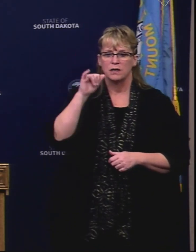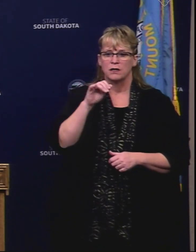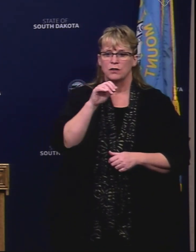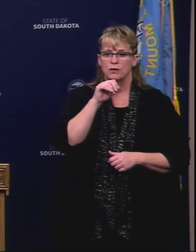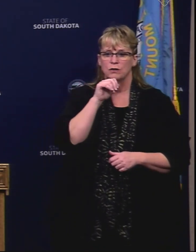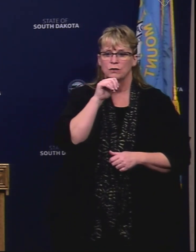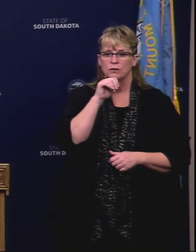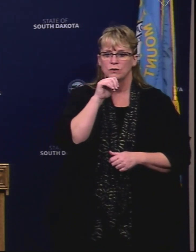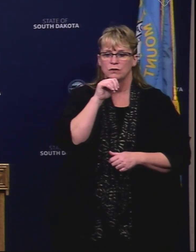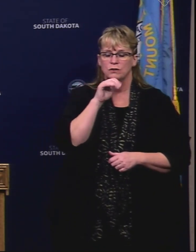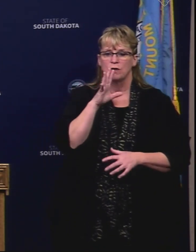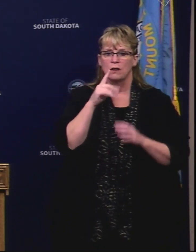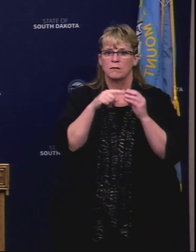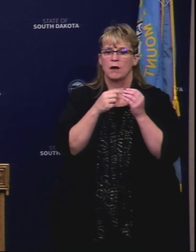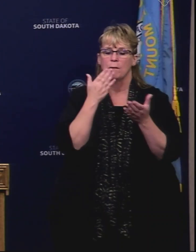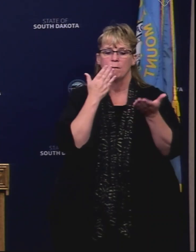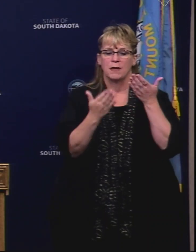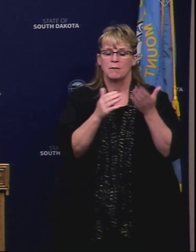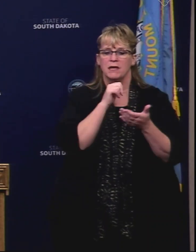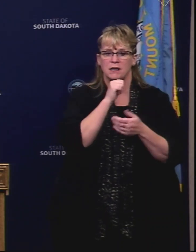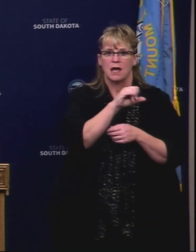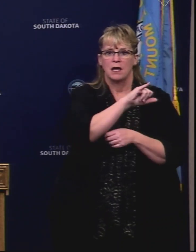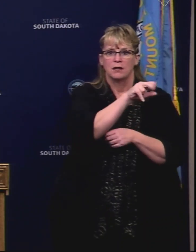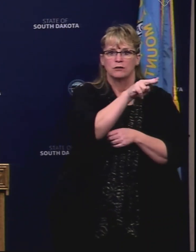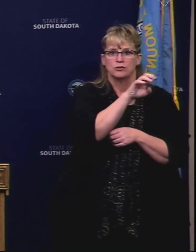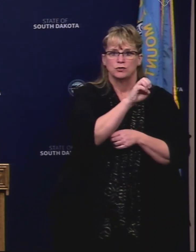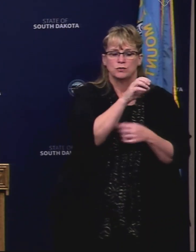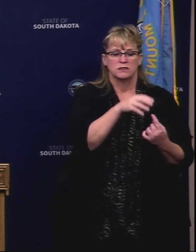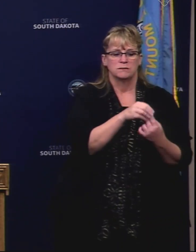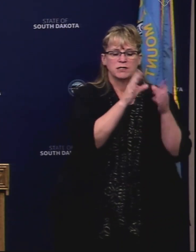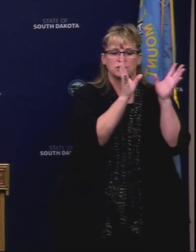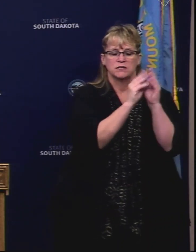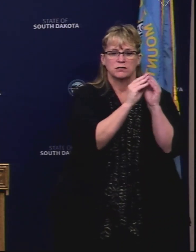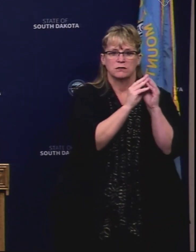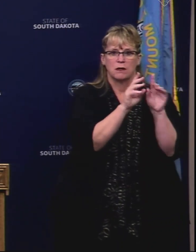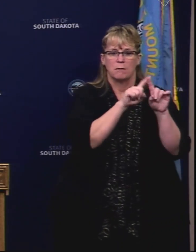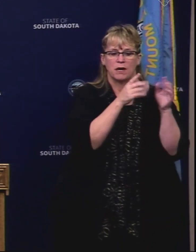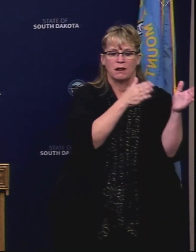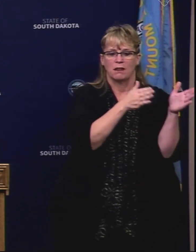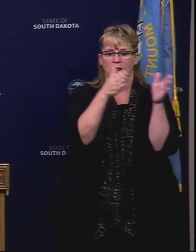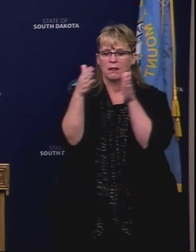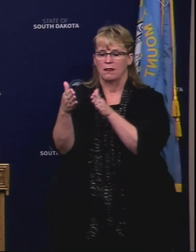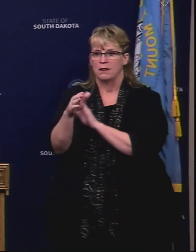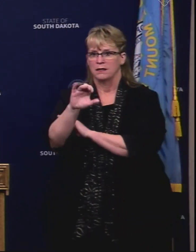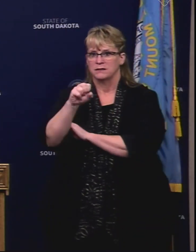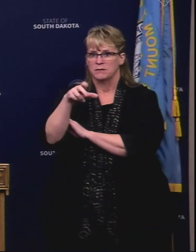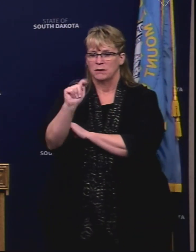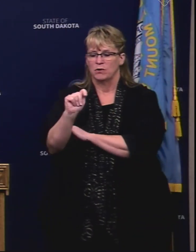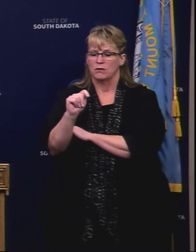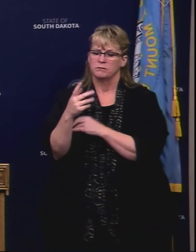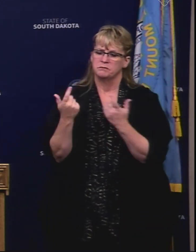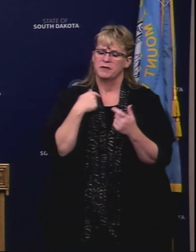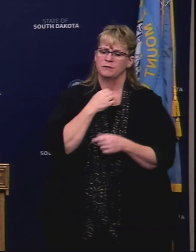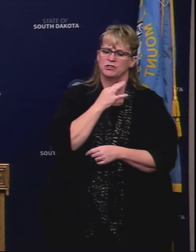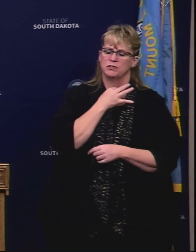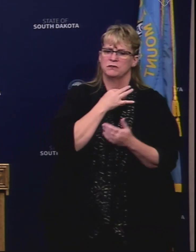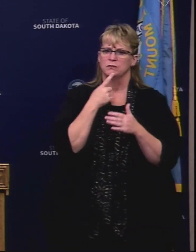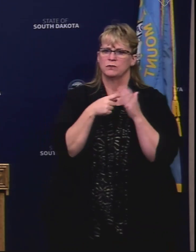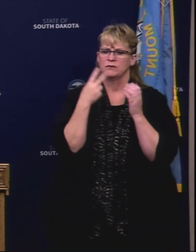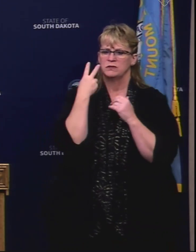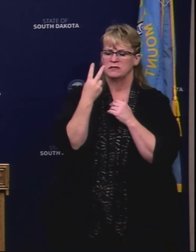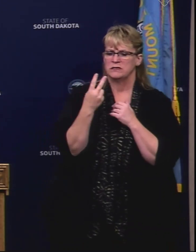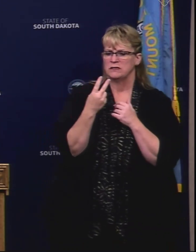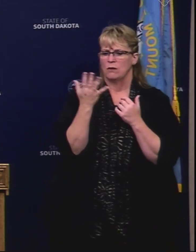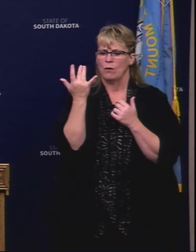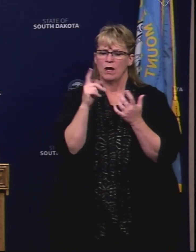June special session, but possibly in September. Just curious what you've been seeing the last couple of weeks that makes